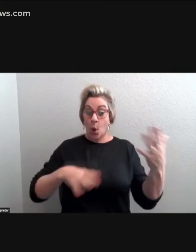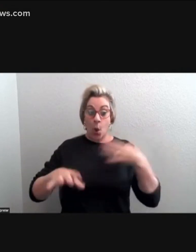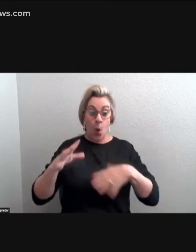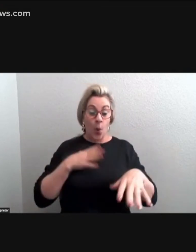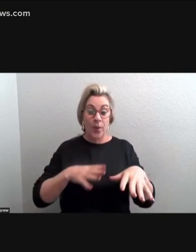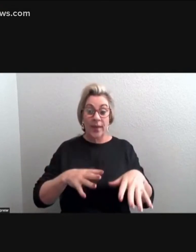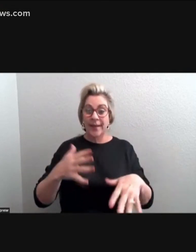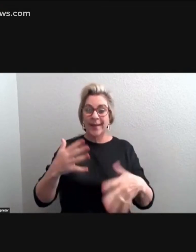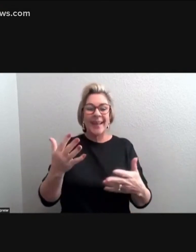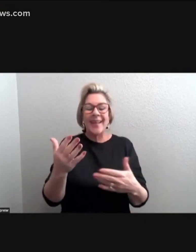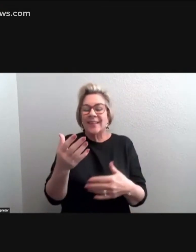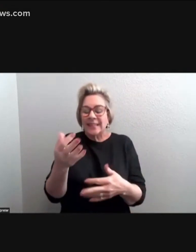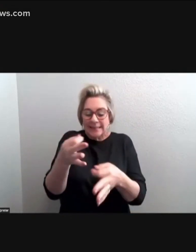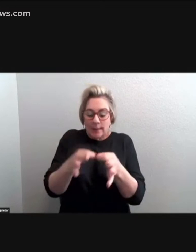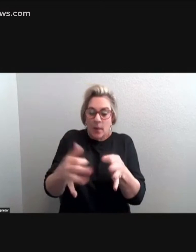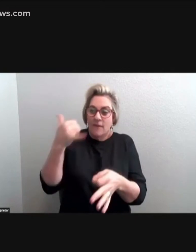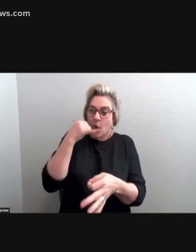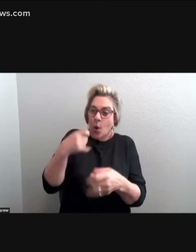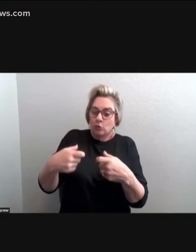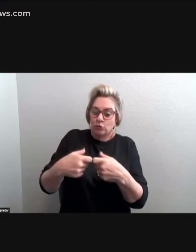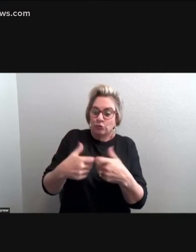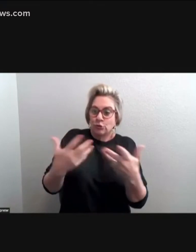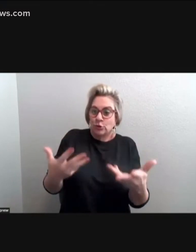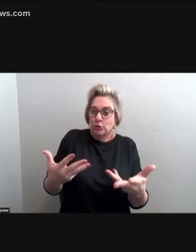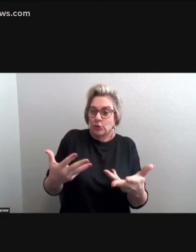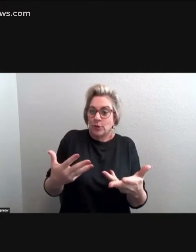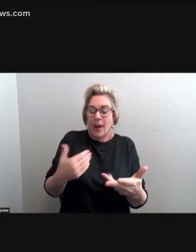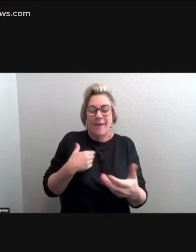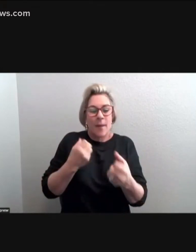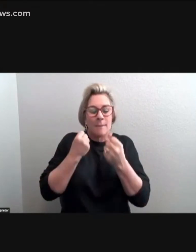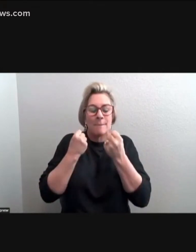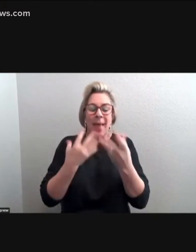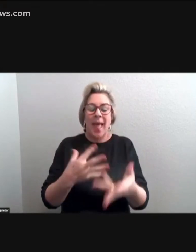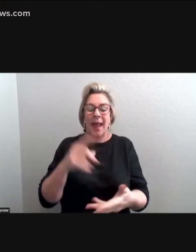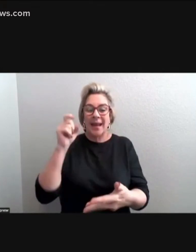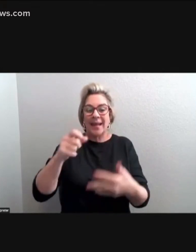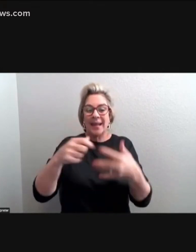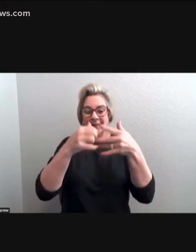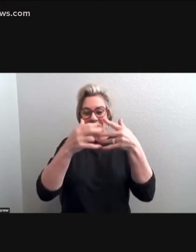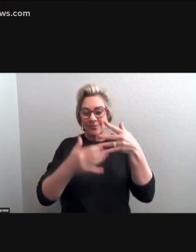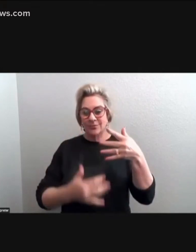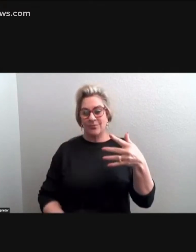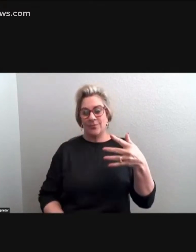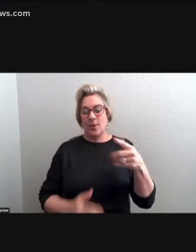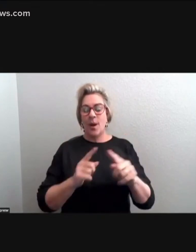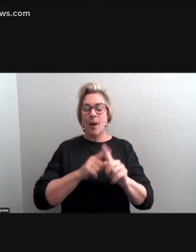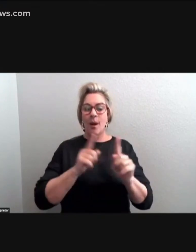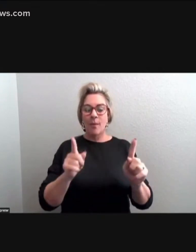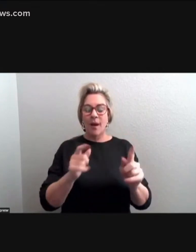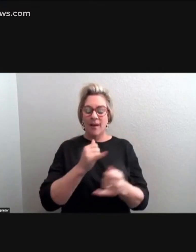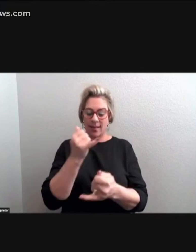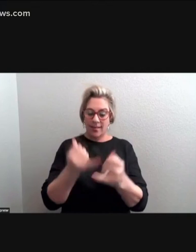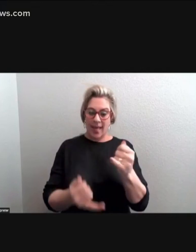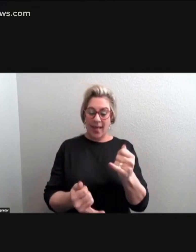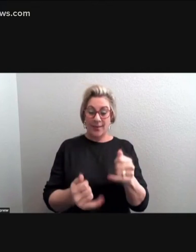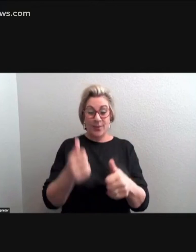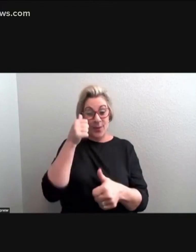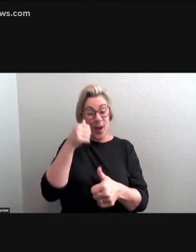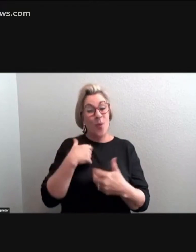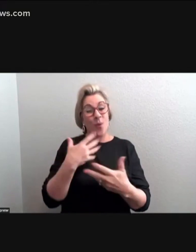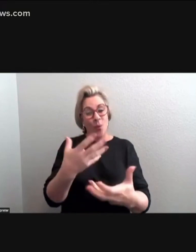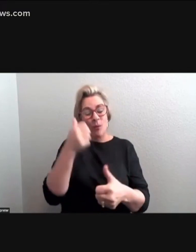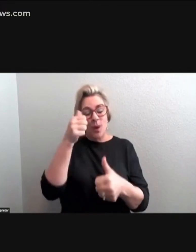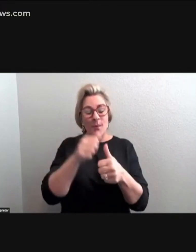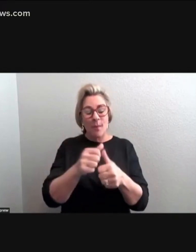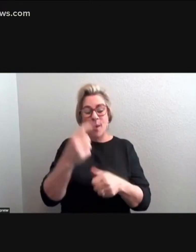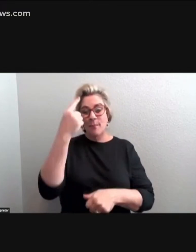phone chargers, you name it, the needs are great right now. But lastly, let's not also forget about the mental health